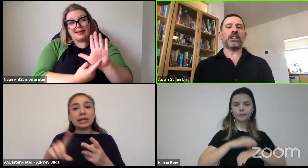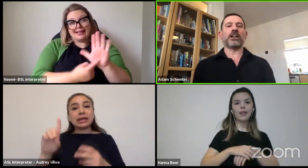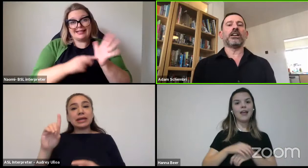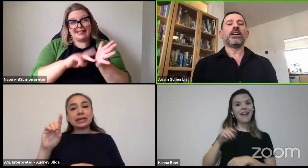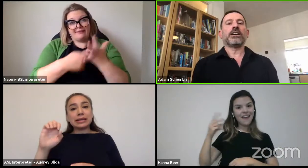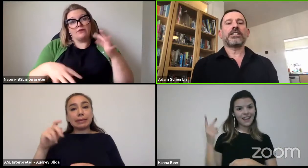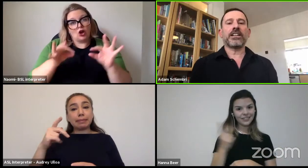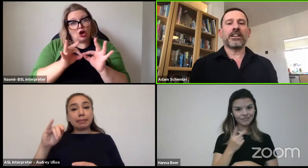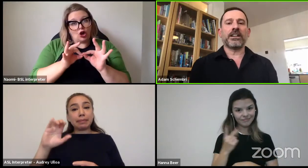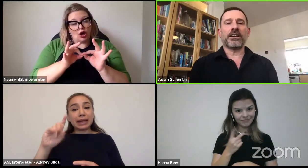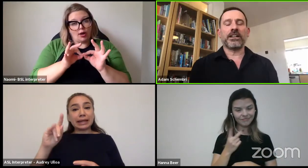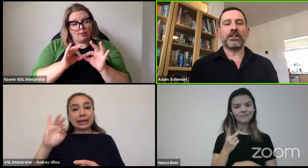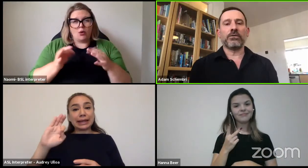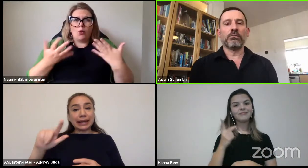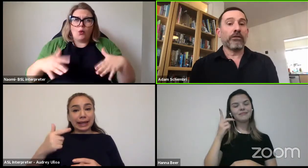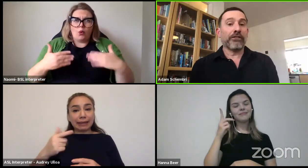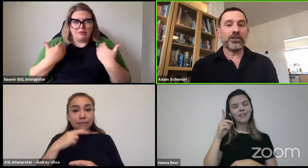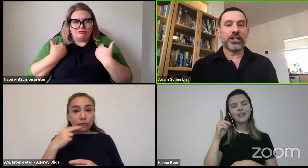rich,